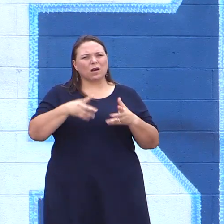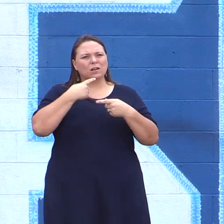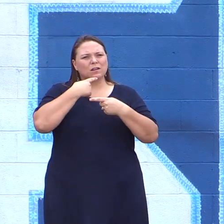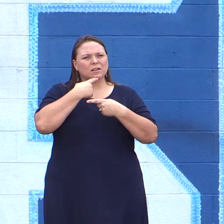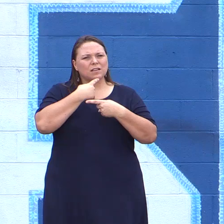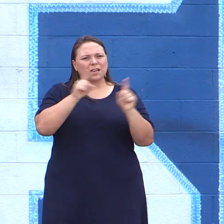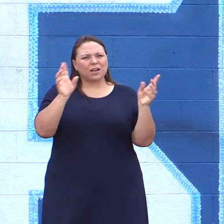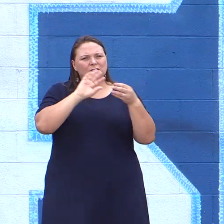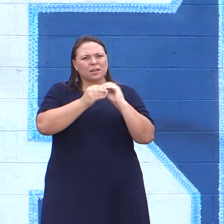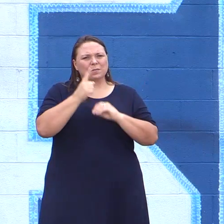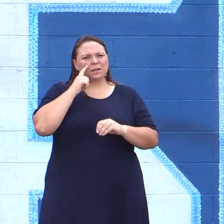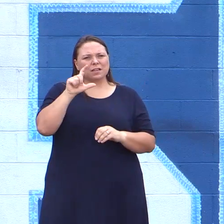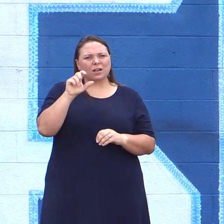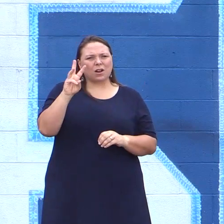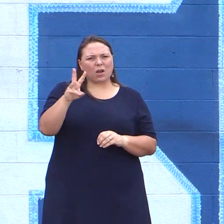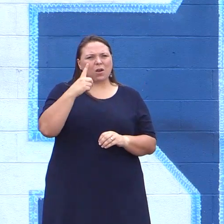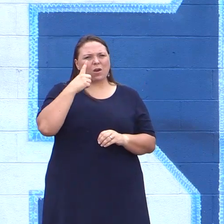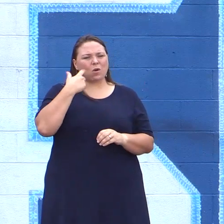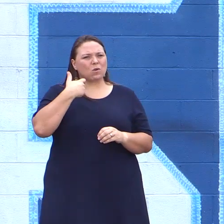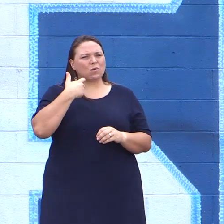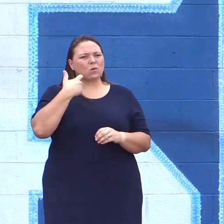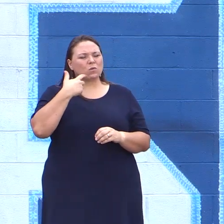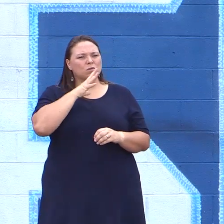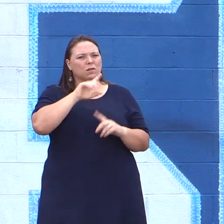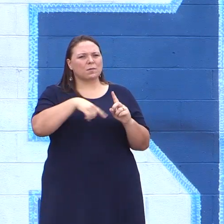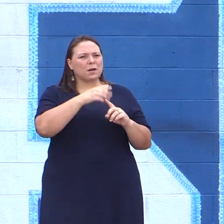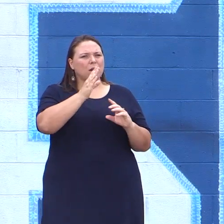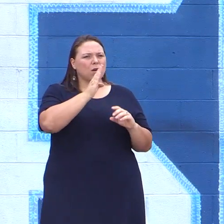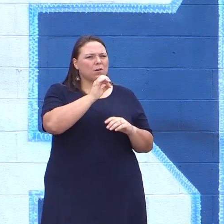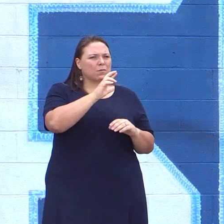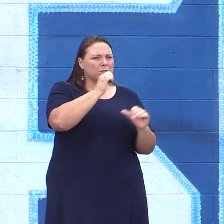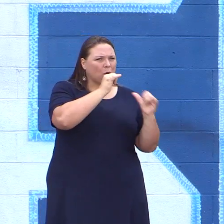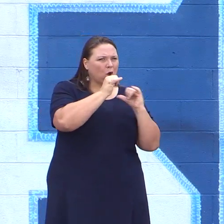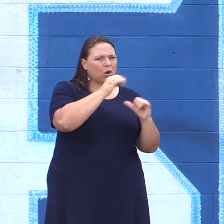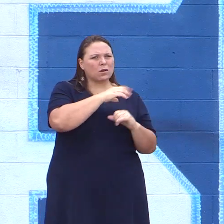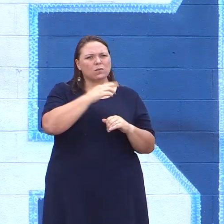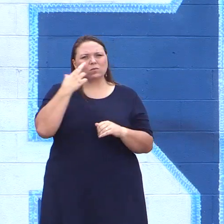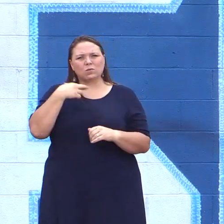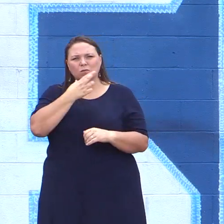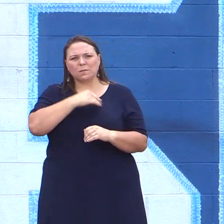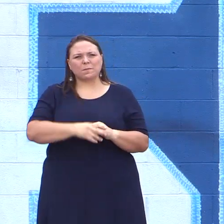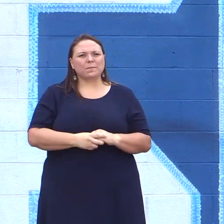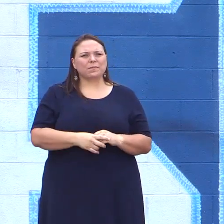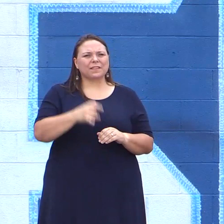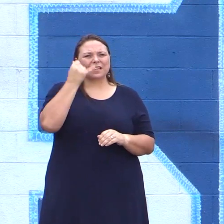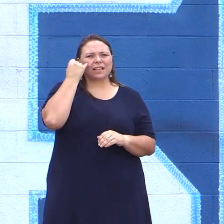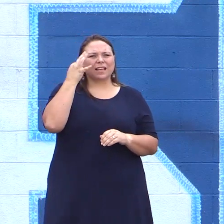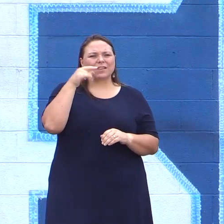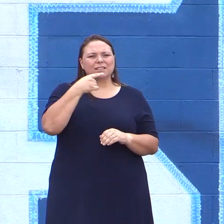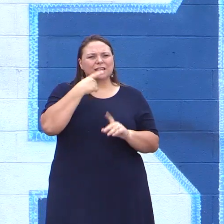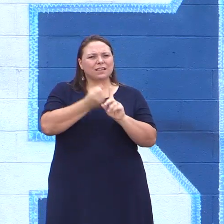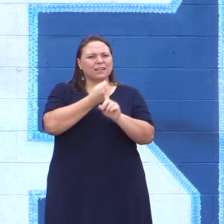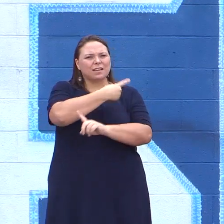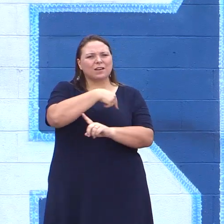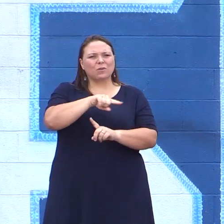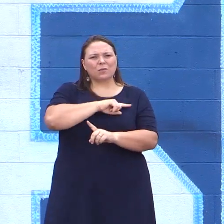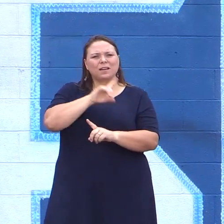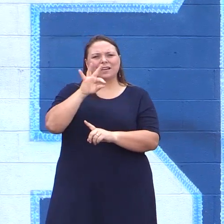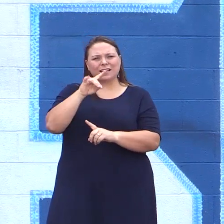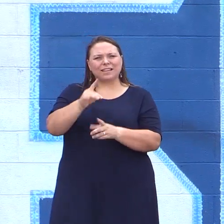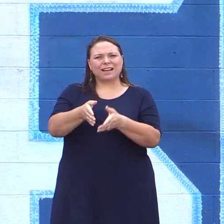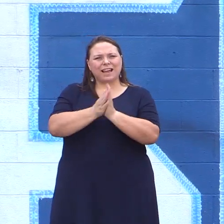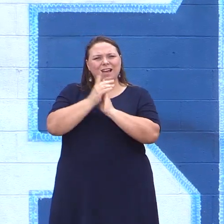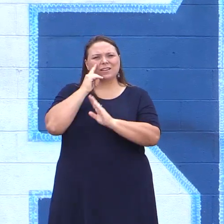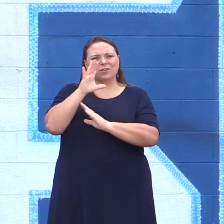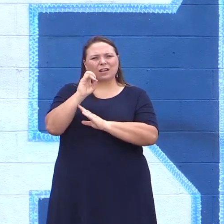are low. We're talking about bars and restaurants. And if you do say this is out of context, we did ask for context yesterday,